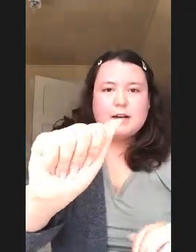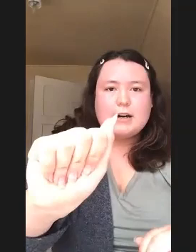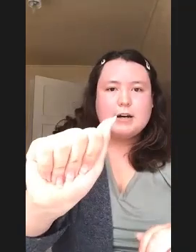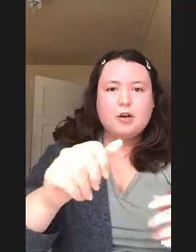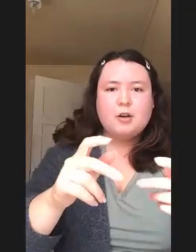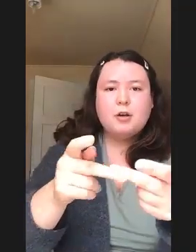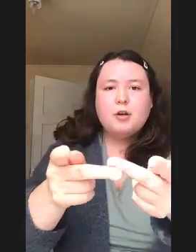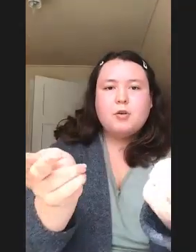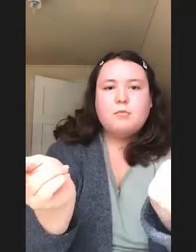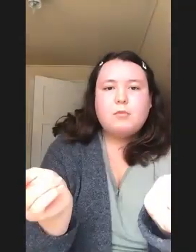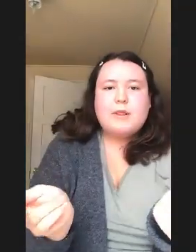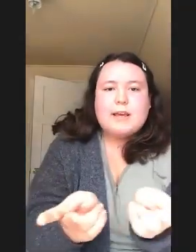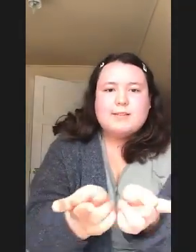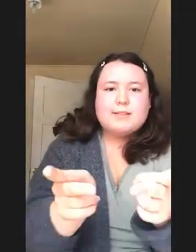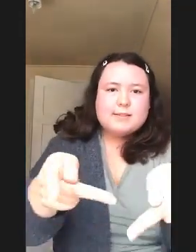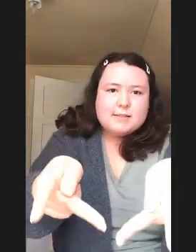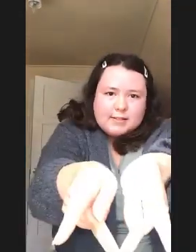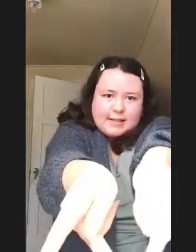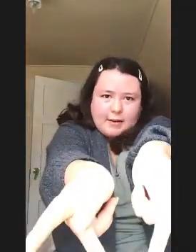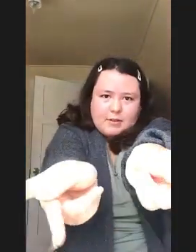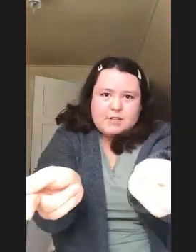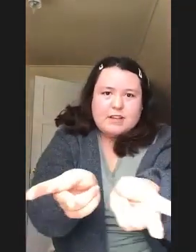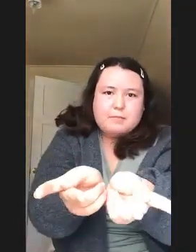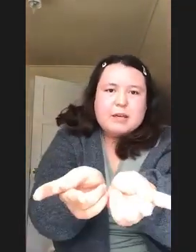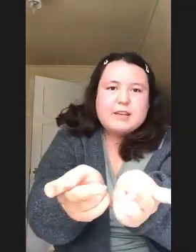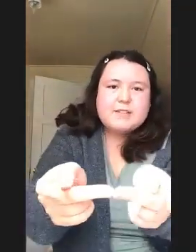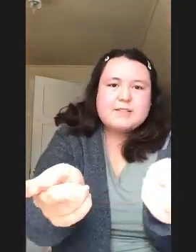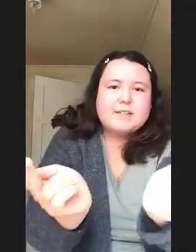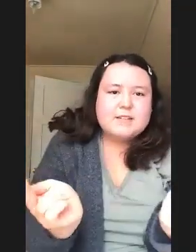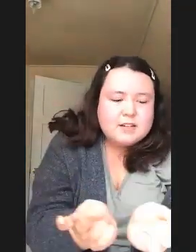a place. See, I'm doing P's